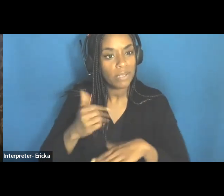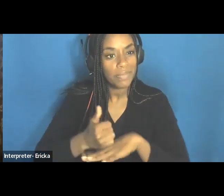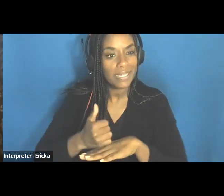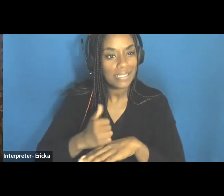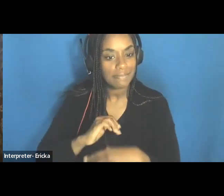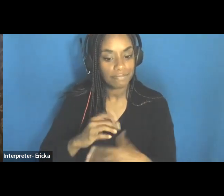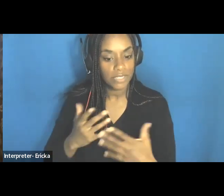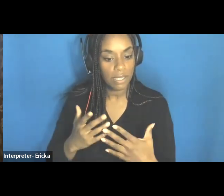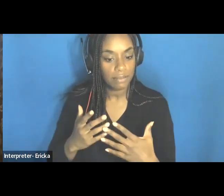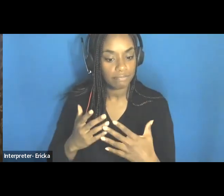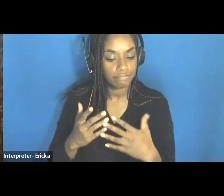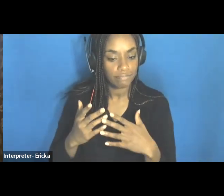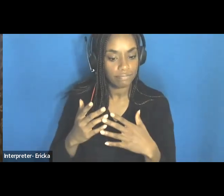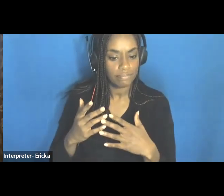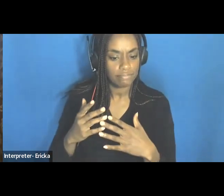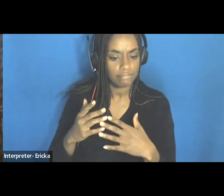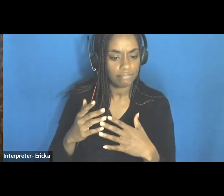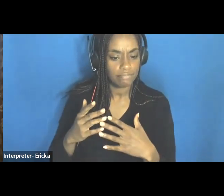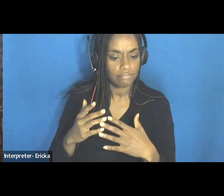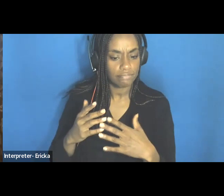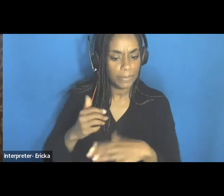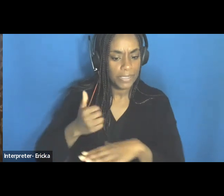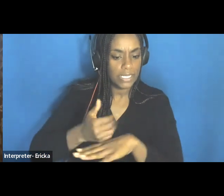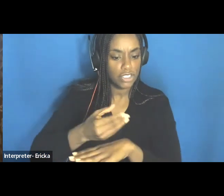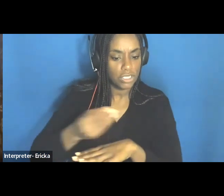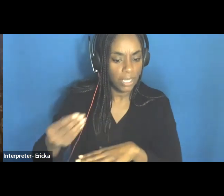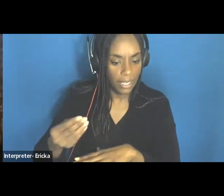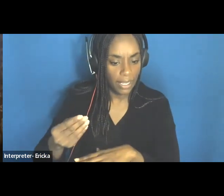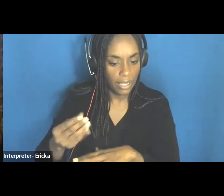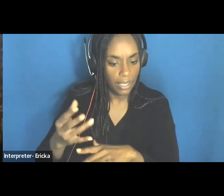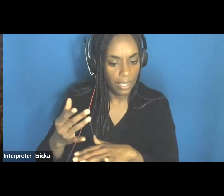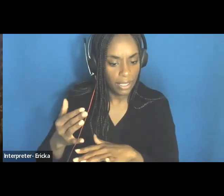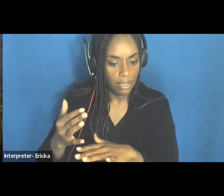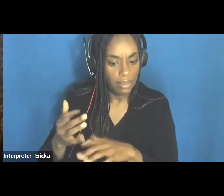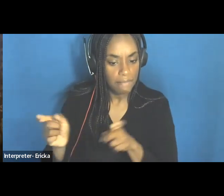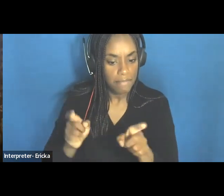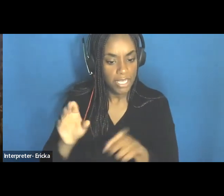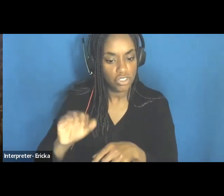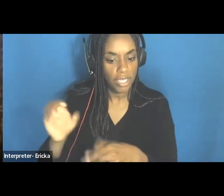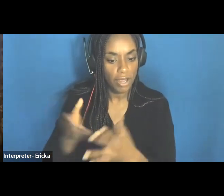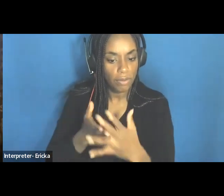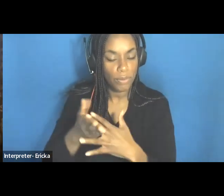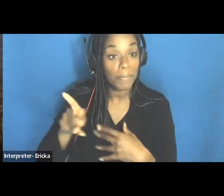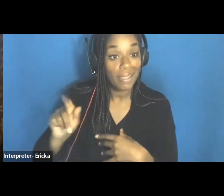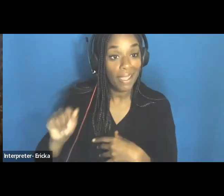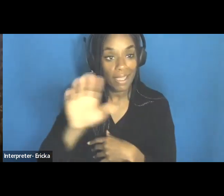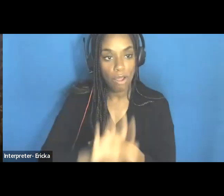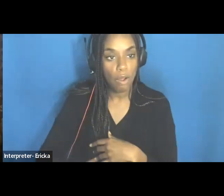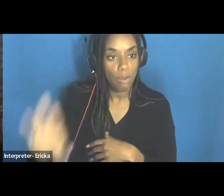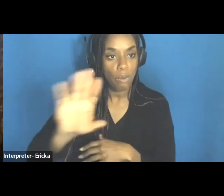care throughout Pennsylvania and surrounding states. And in 2017,